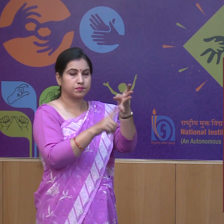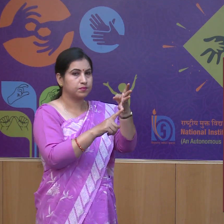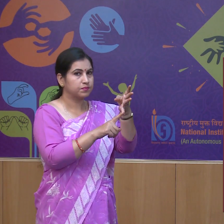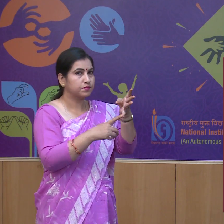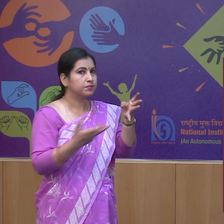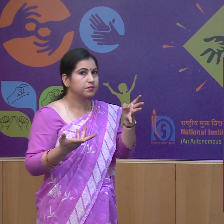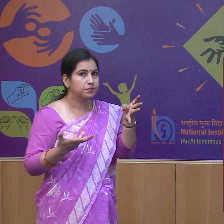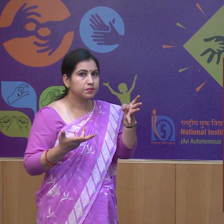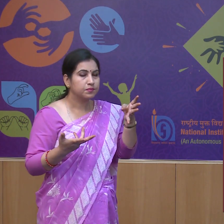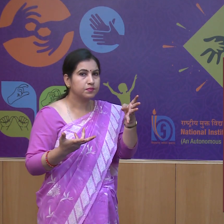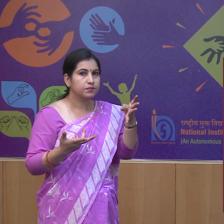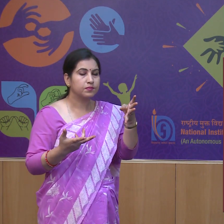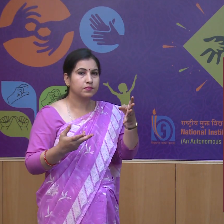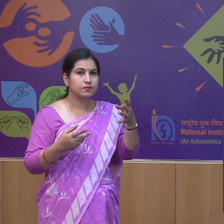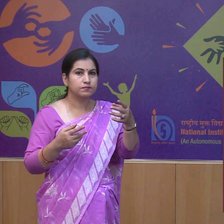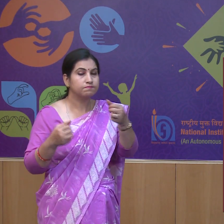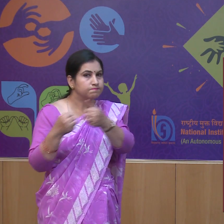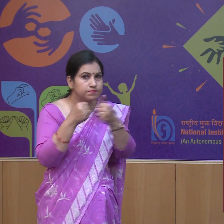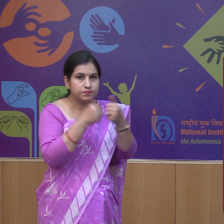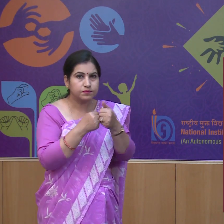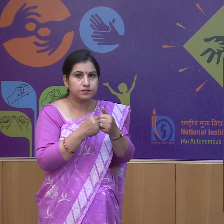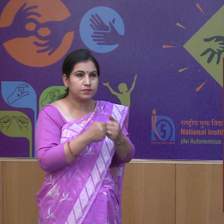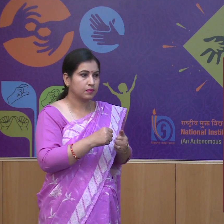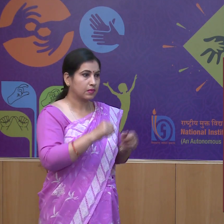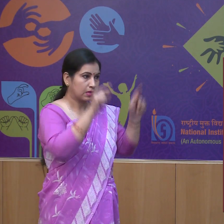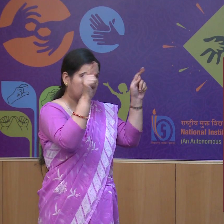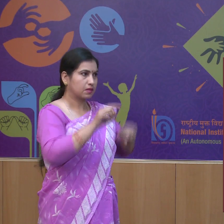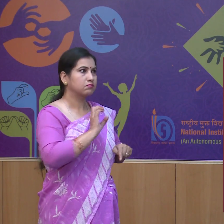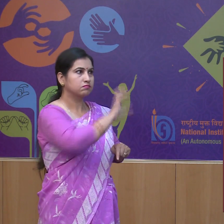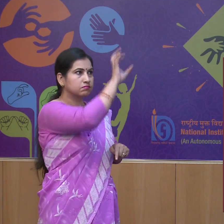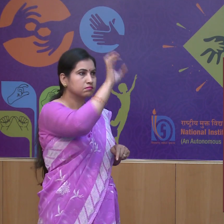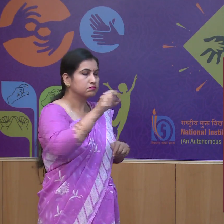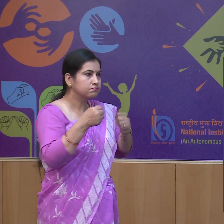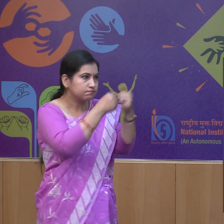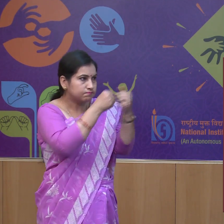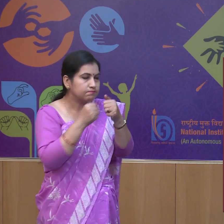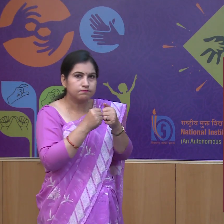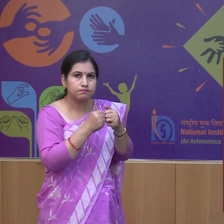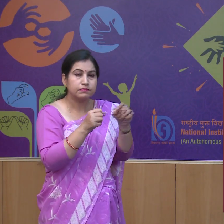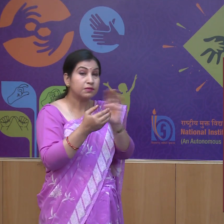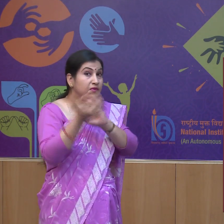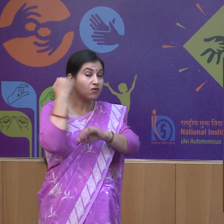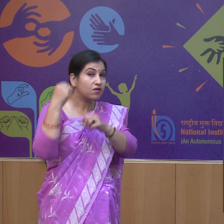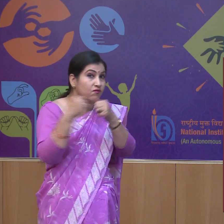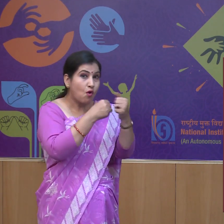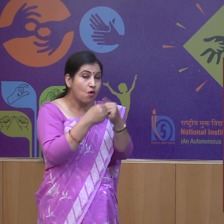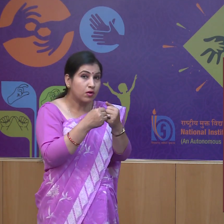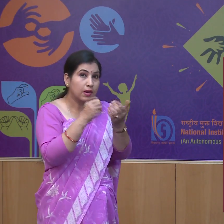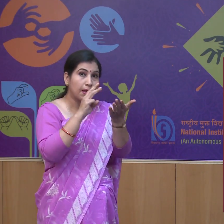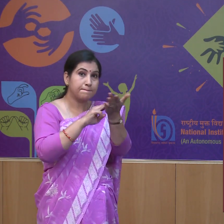Number 4. Struggle with the regional powers like Mysore under Tipu